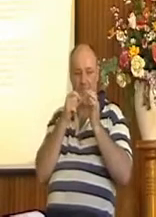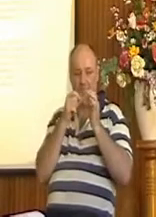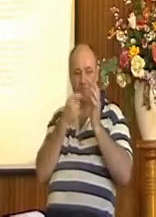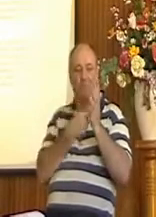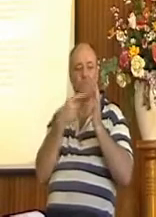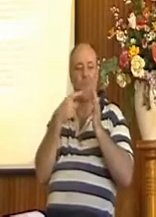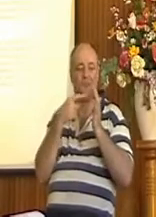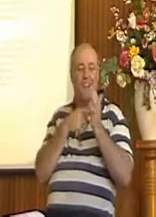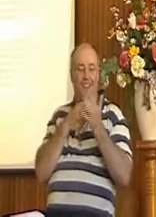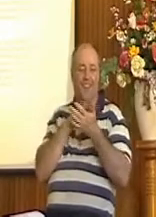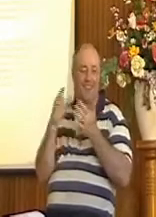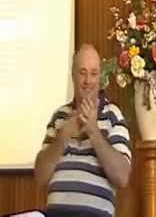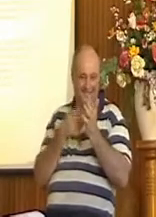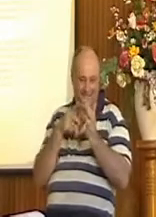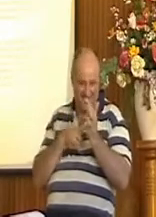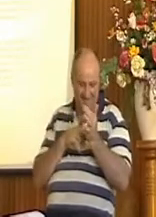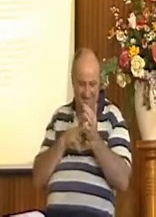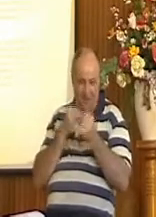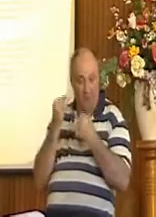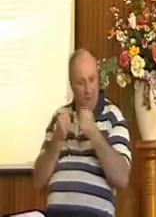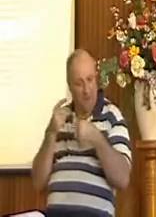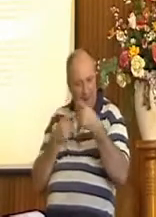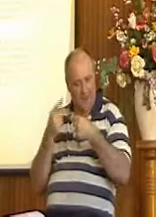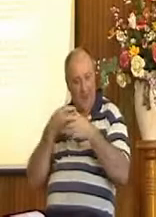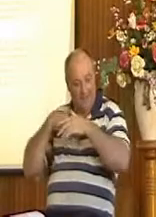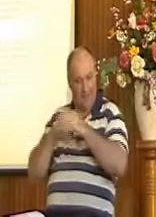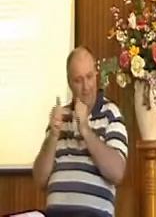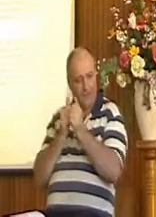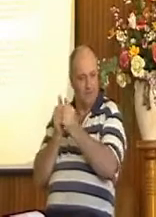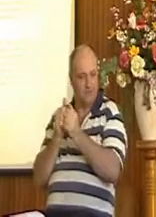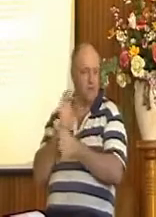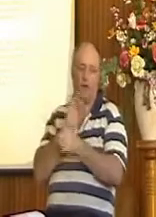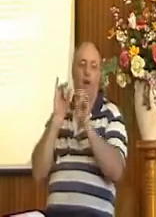recognized member in good standing of a listed assembly?